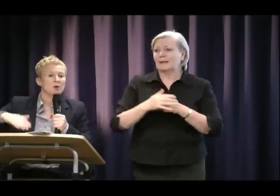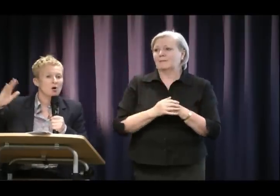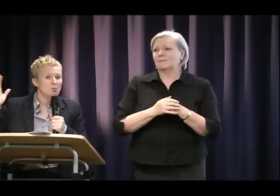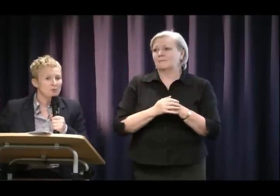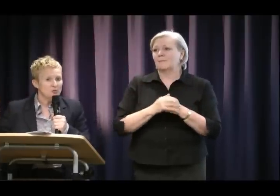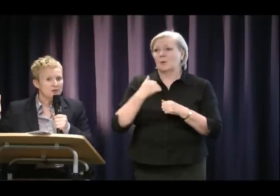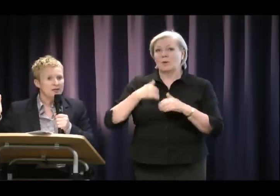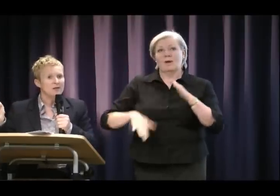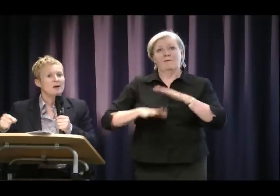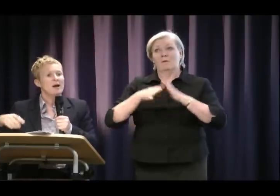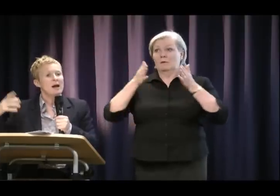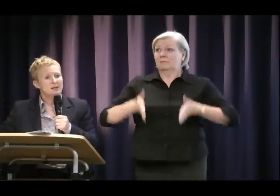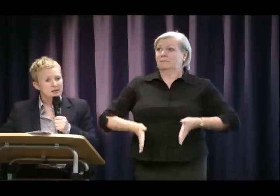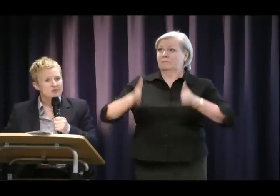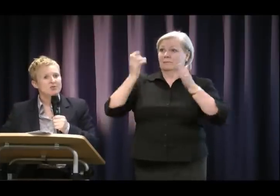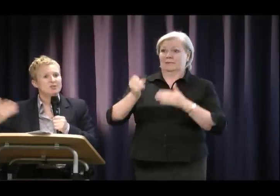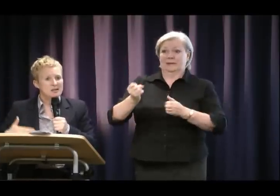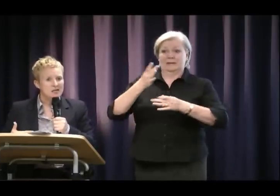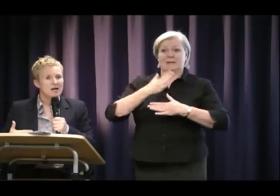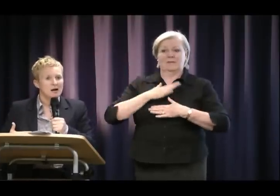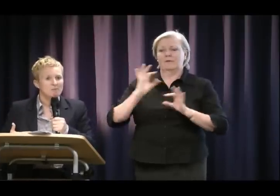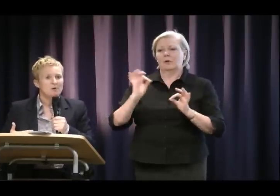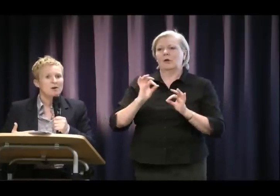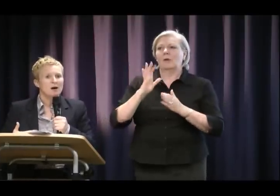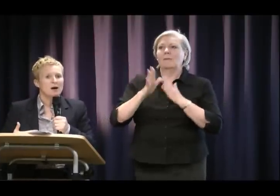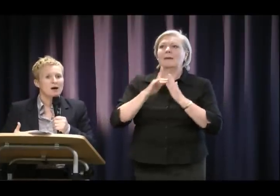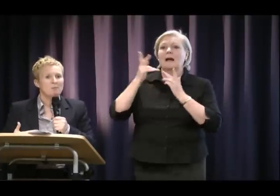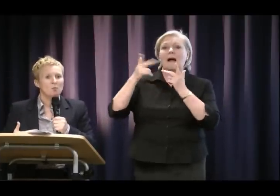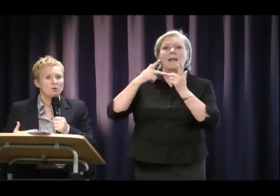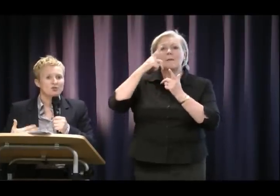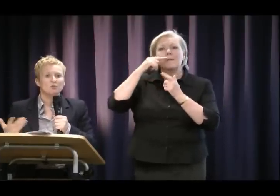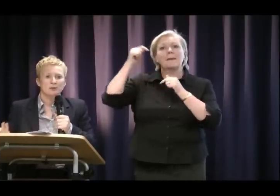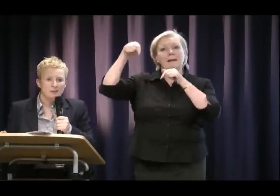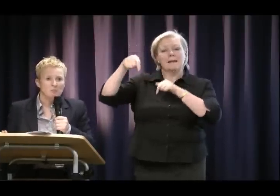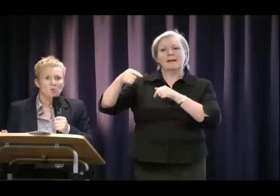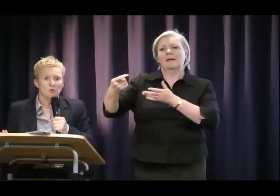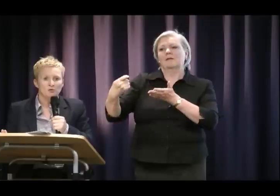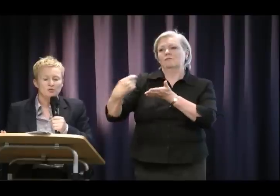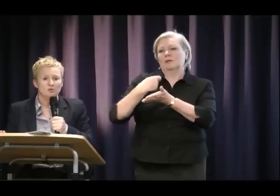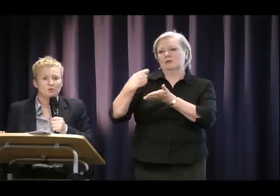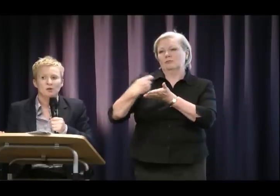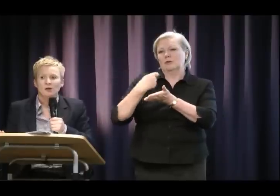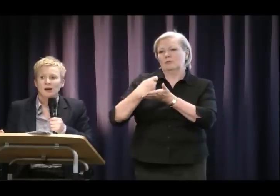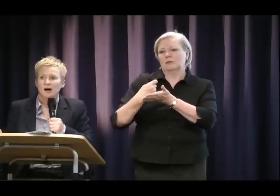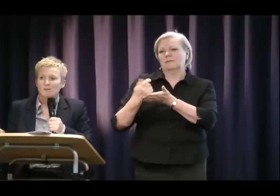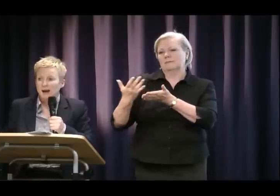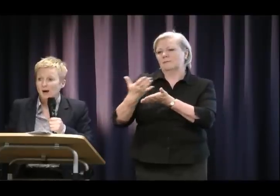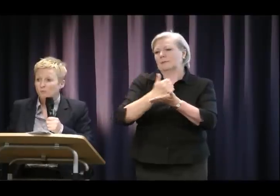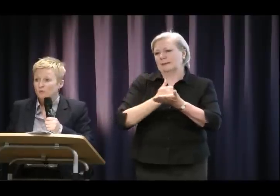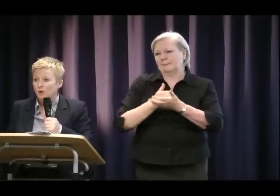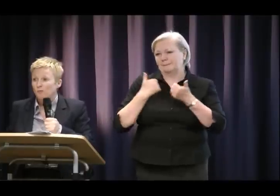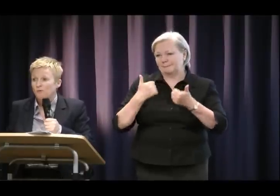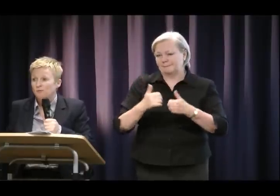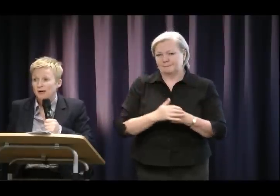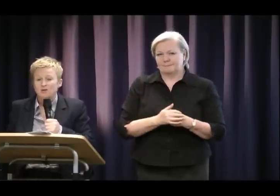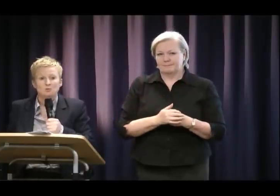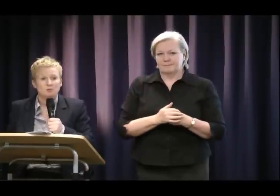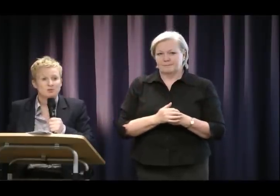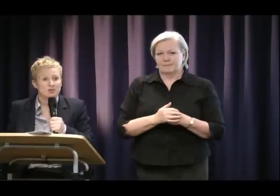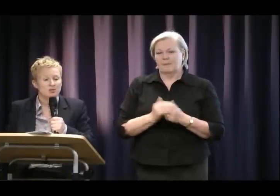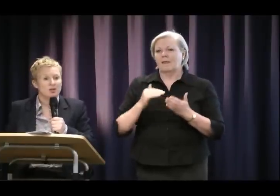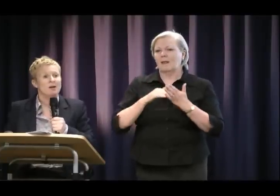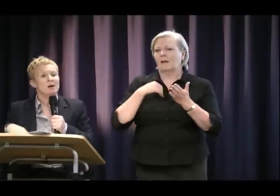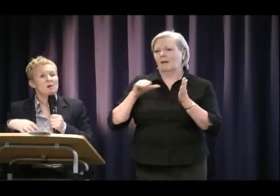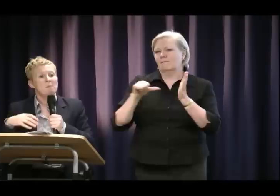don't need the whole building, and it gives us income, which is really important to our